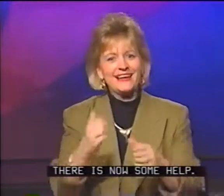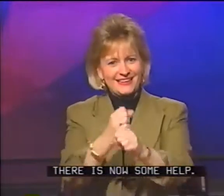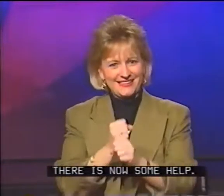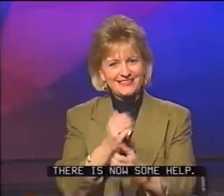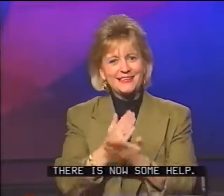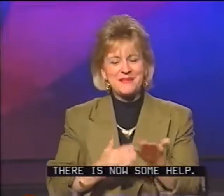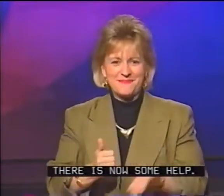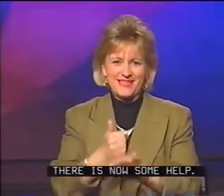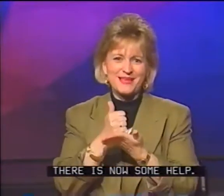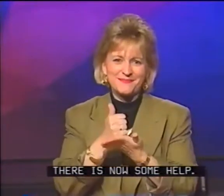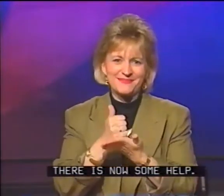now some help.